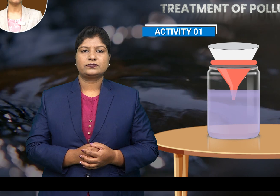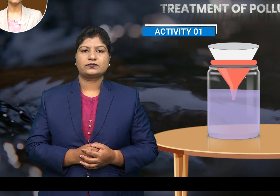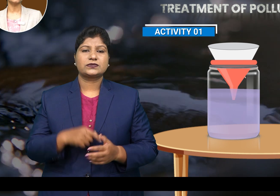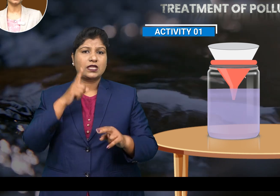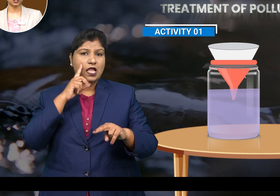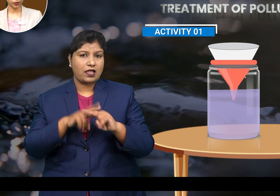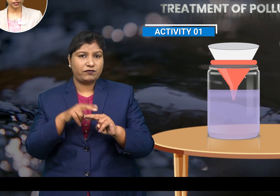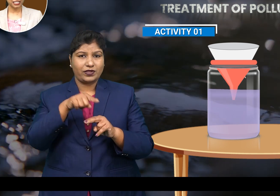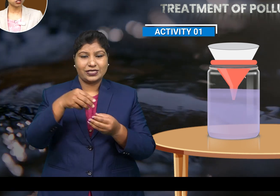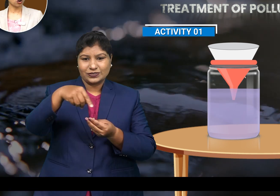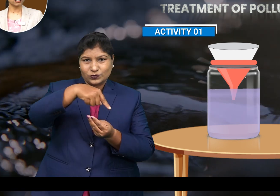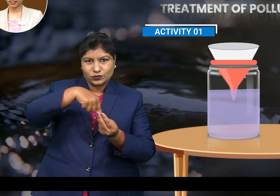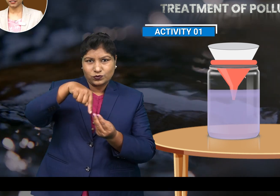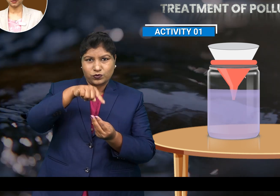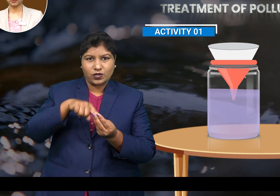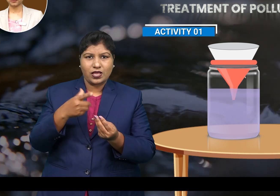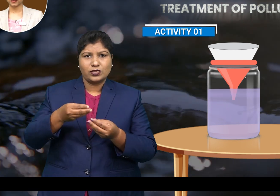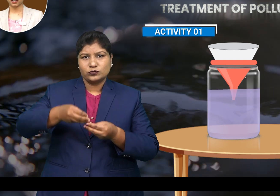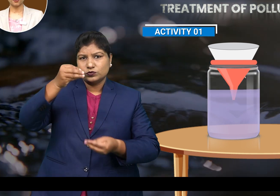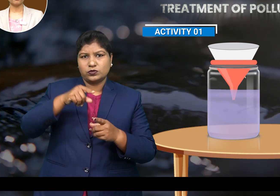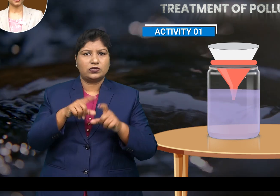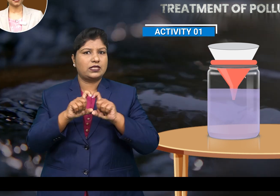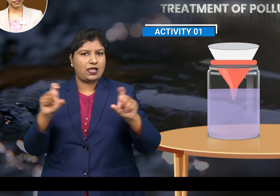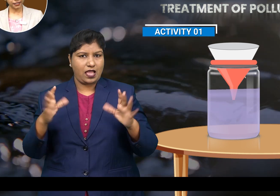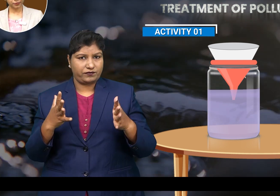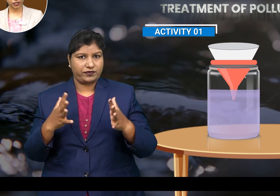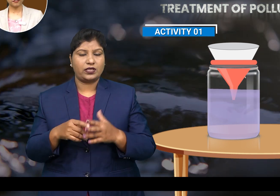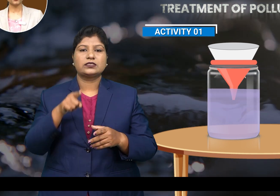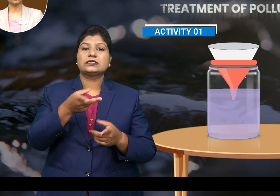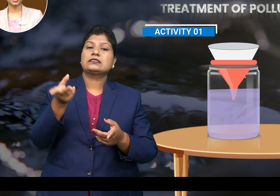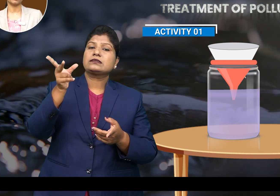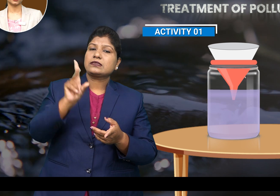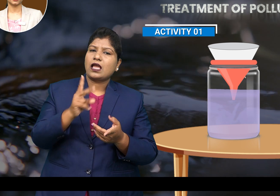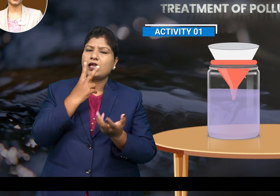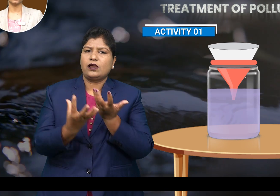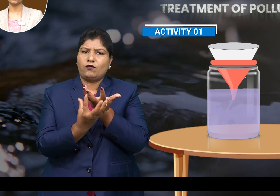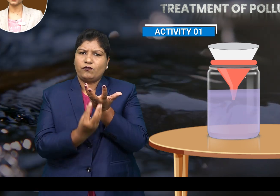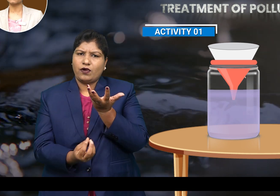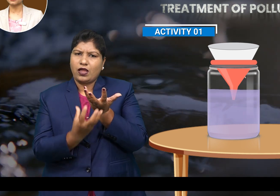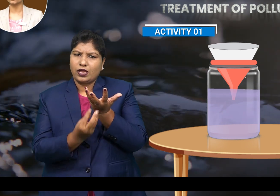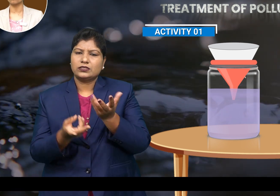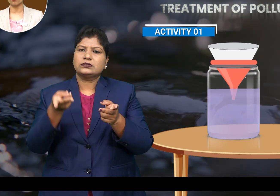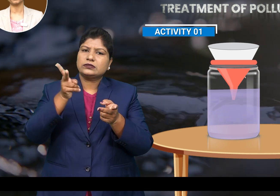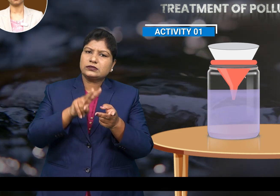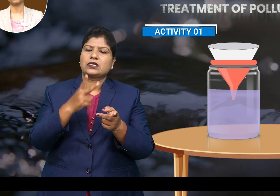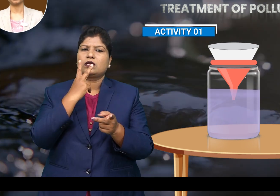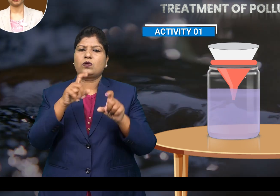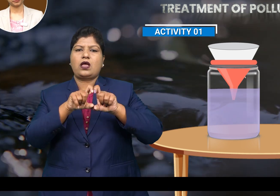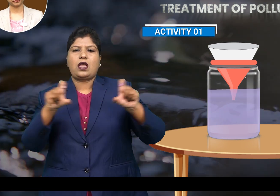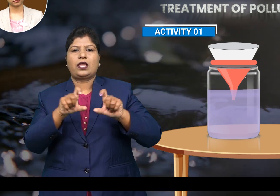If the filtered liquid is not clear, filter it a few times till you get clear